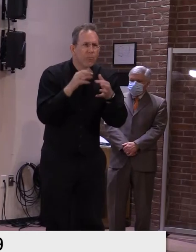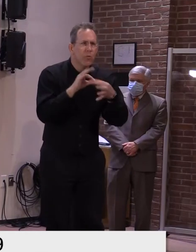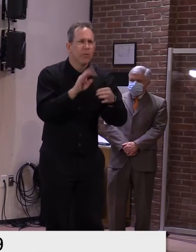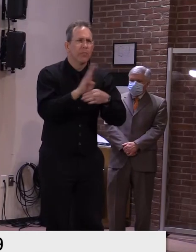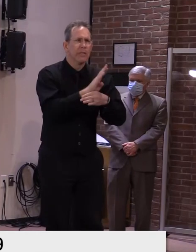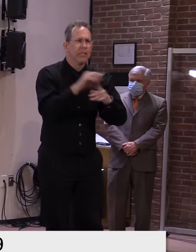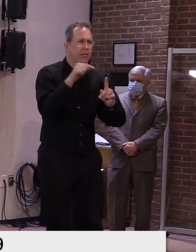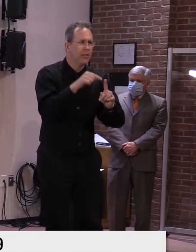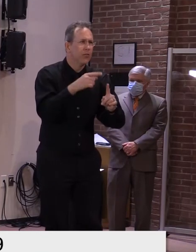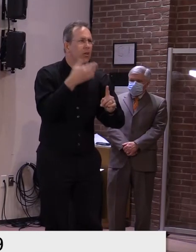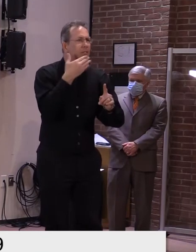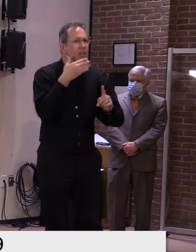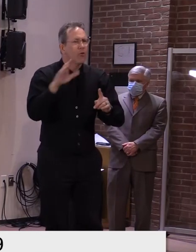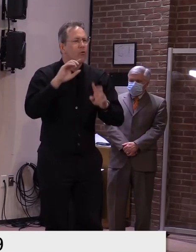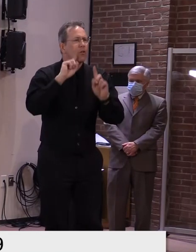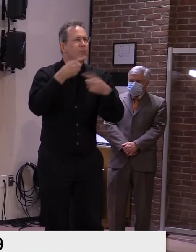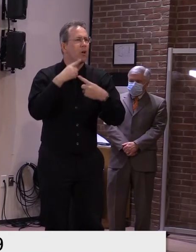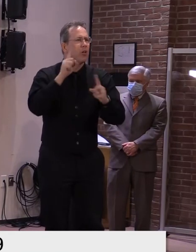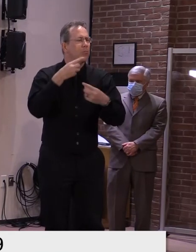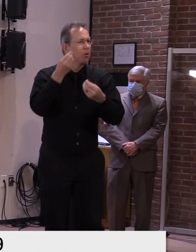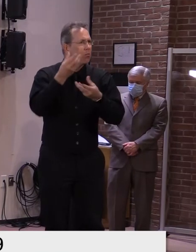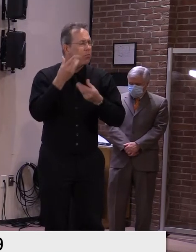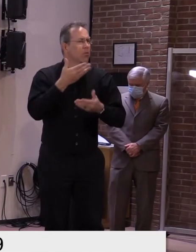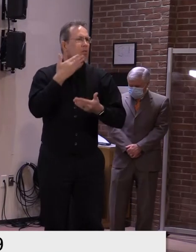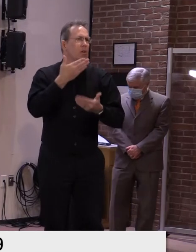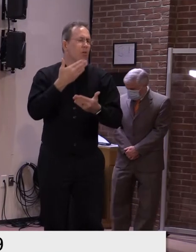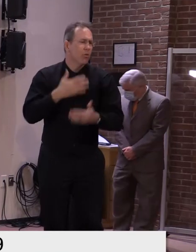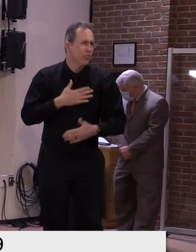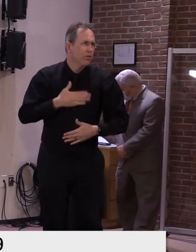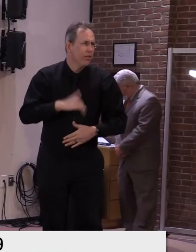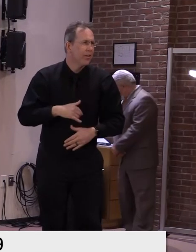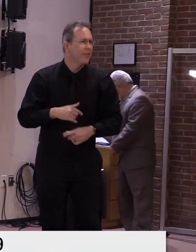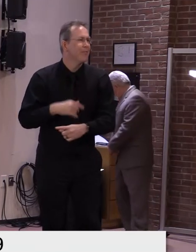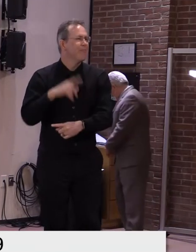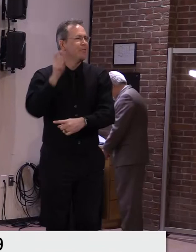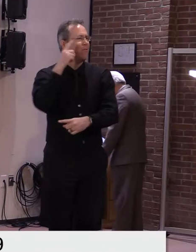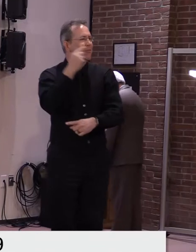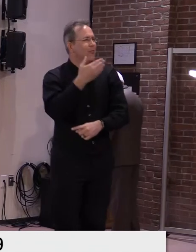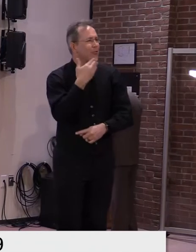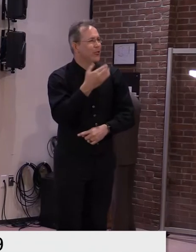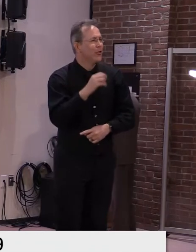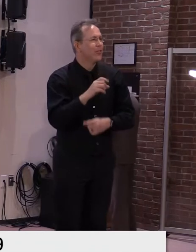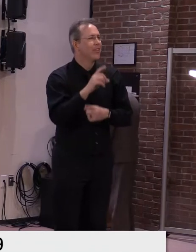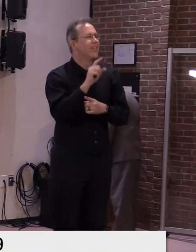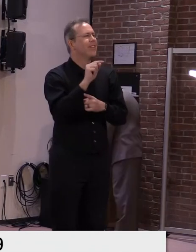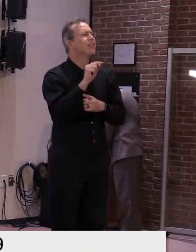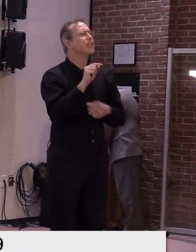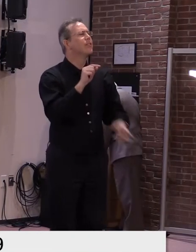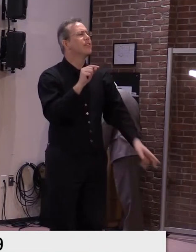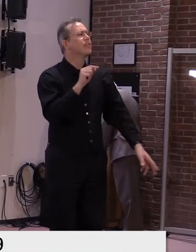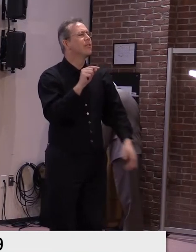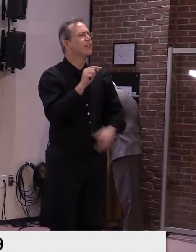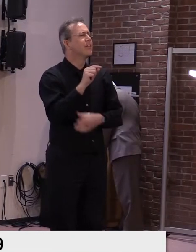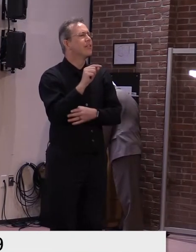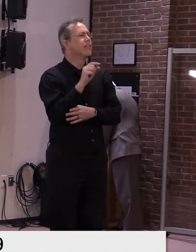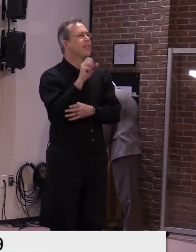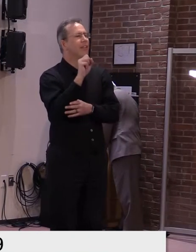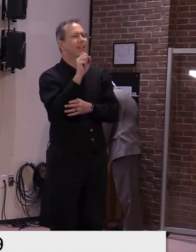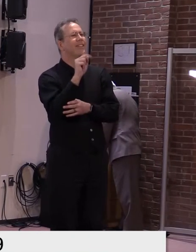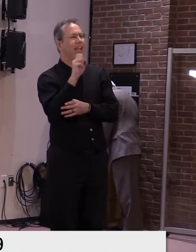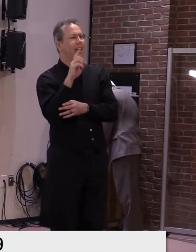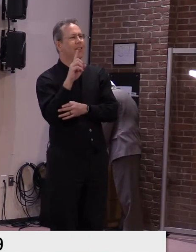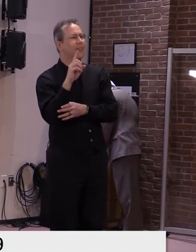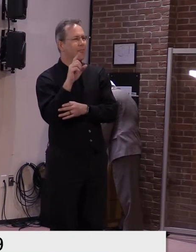responses. We're going to miss Ted tremendously. He's been a great teammate for the last over 4 years